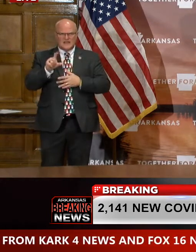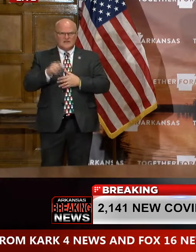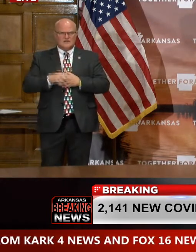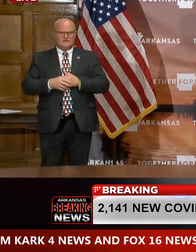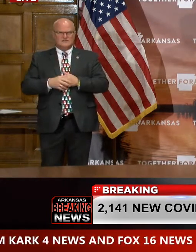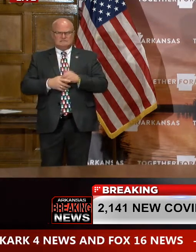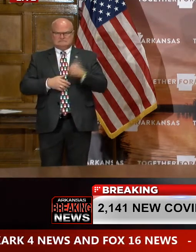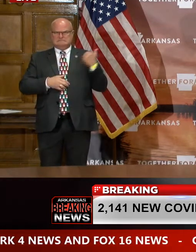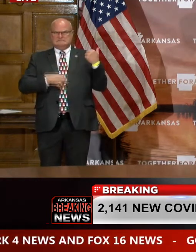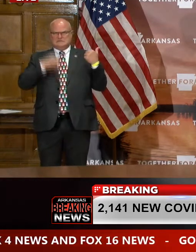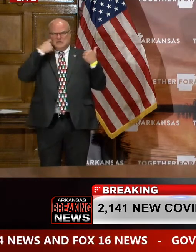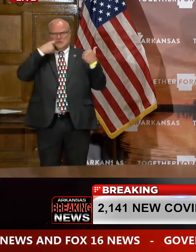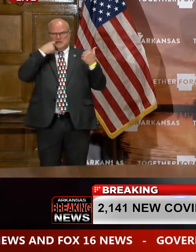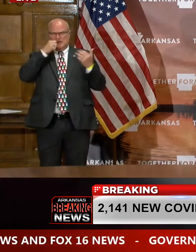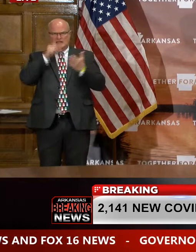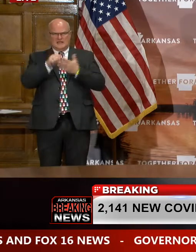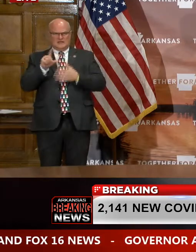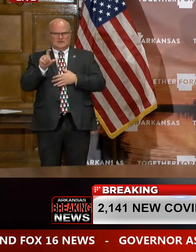Is that a recent letter?